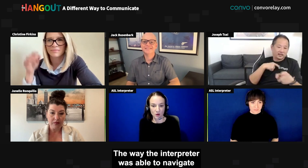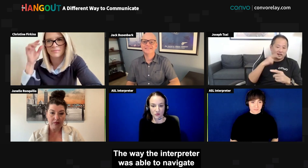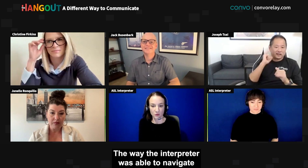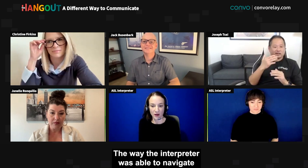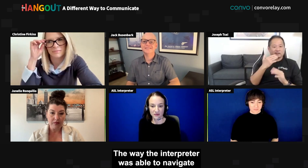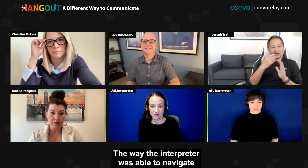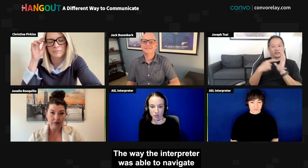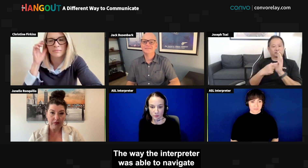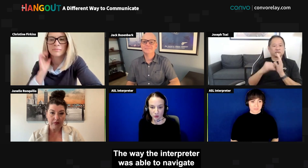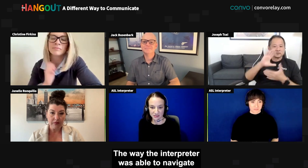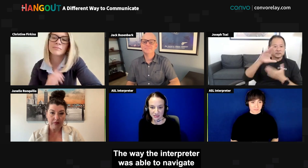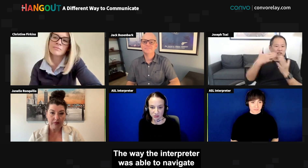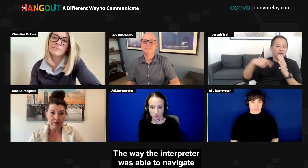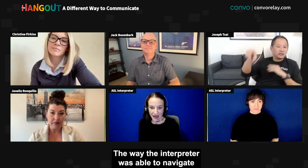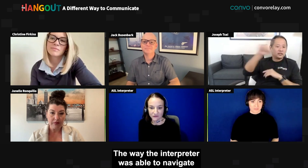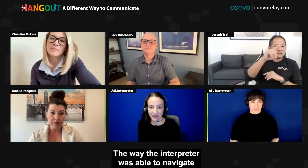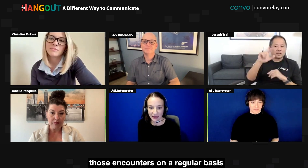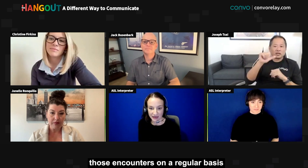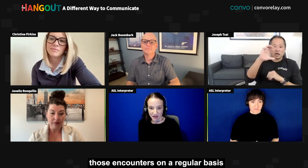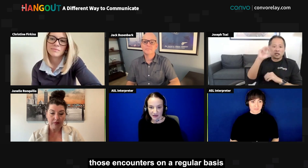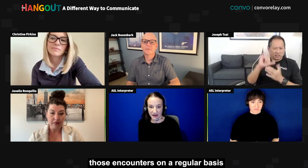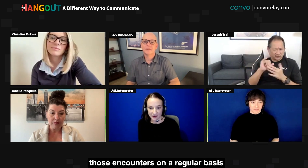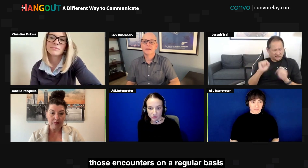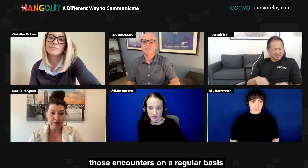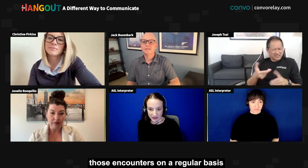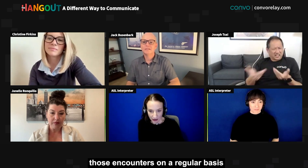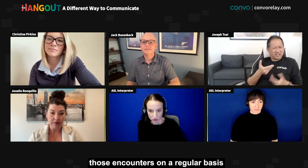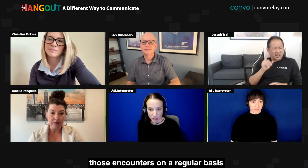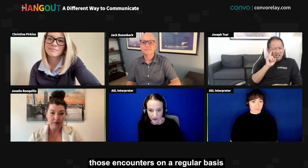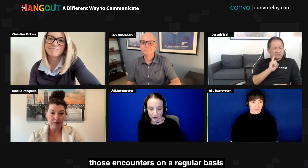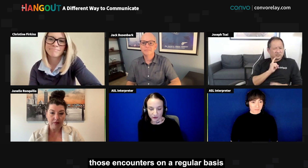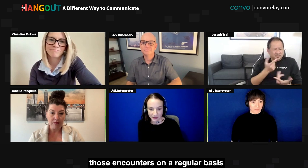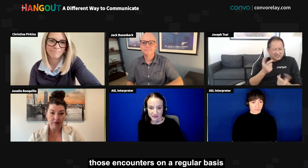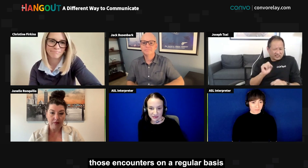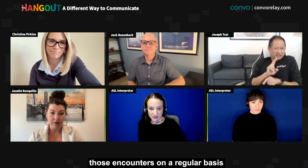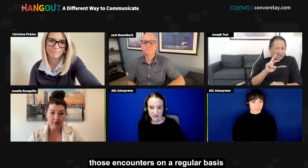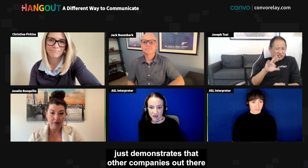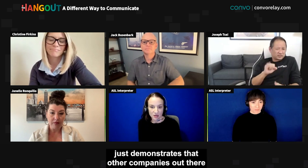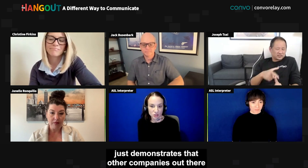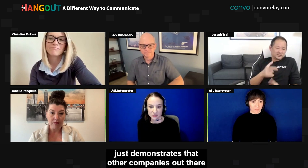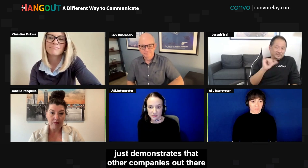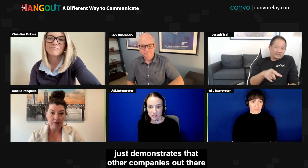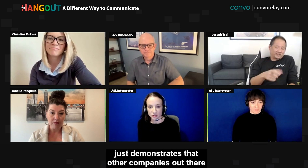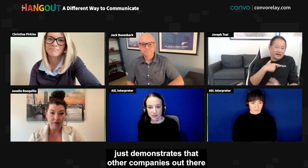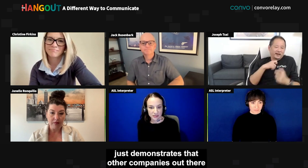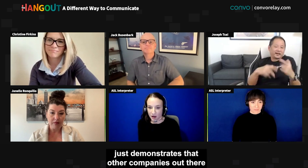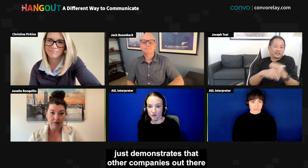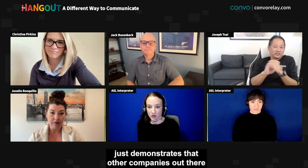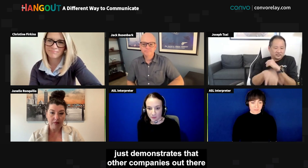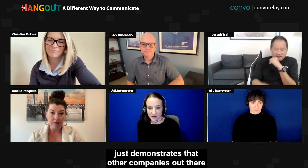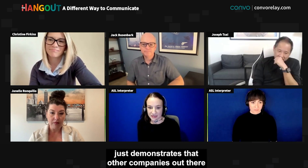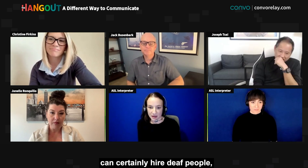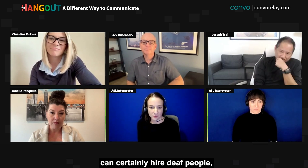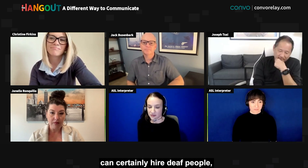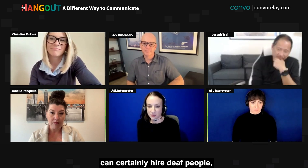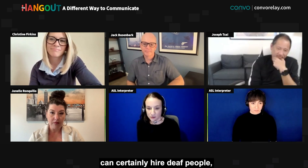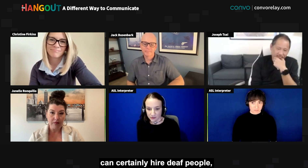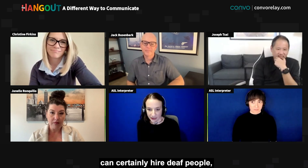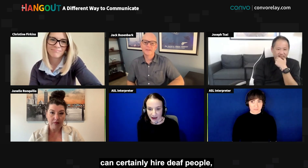the way the interpreter was able to navigate those encounters on a regular basis just demonstrates that other companies out there can certainly hire